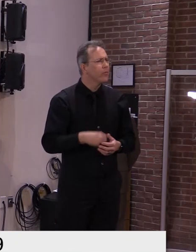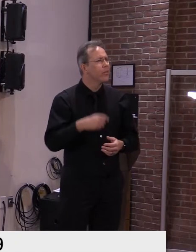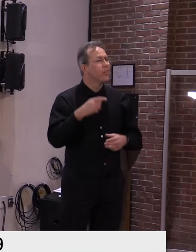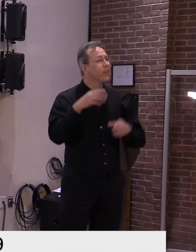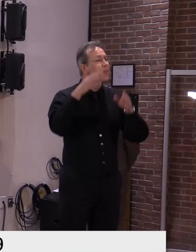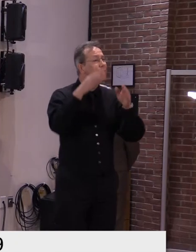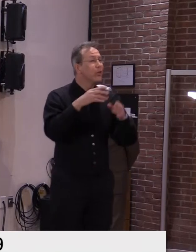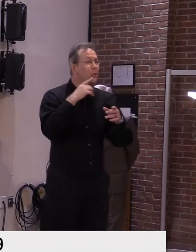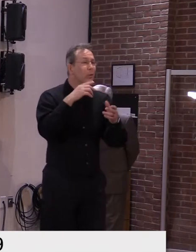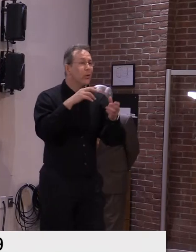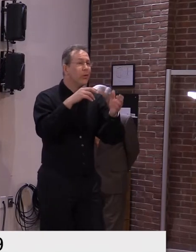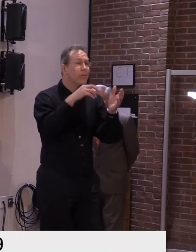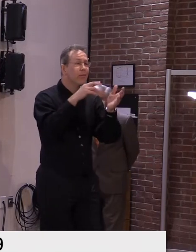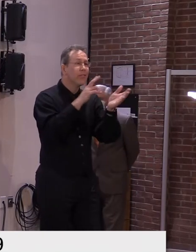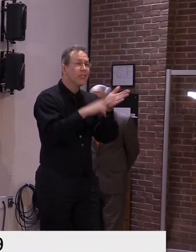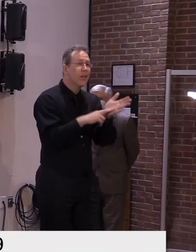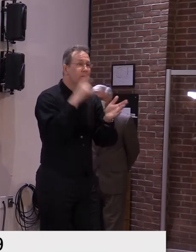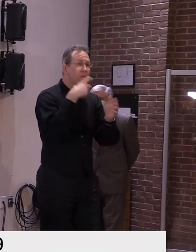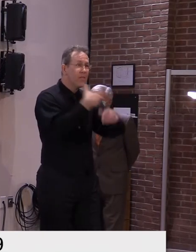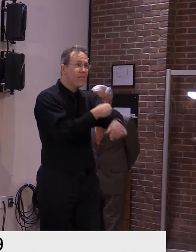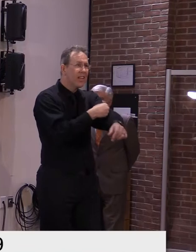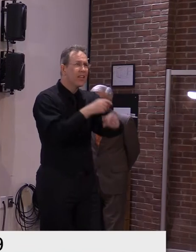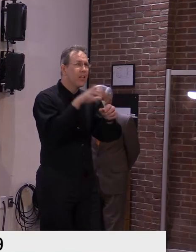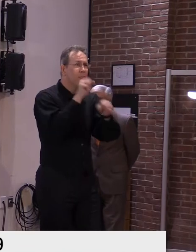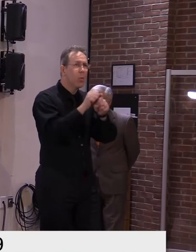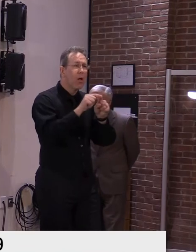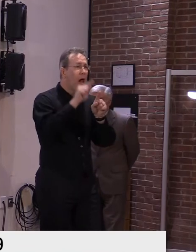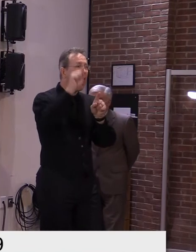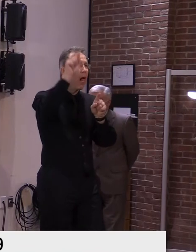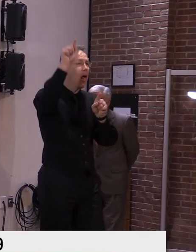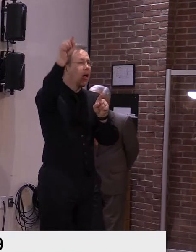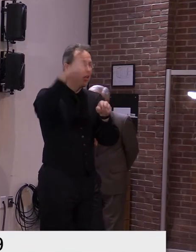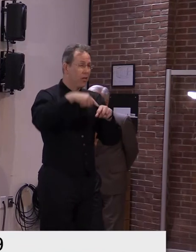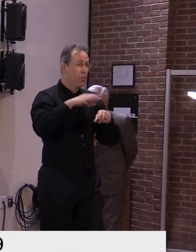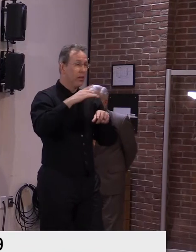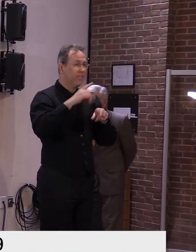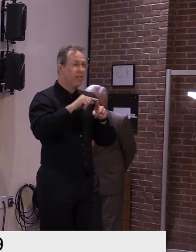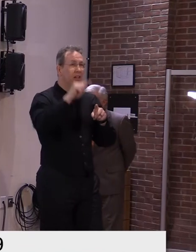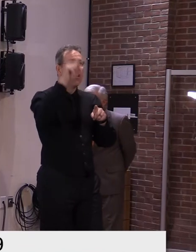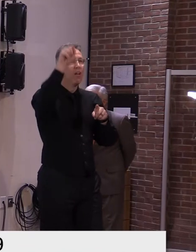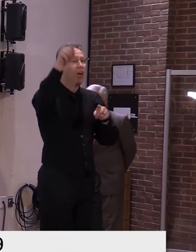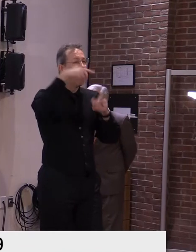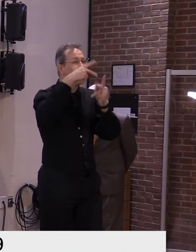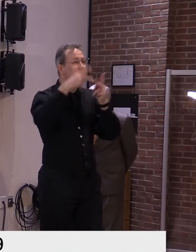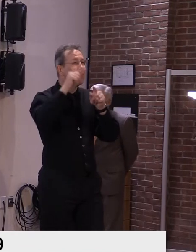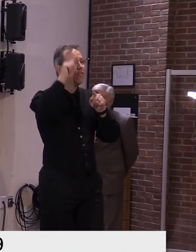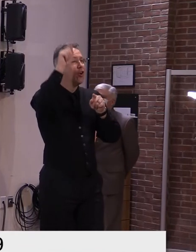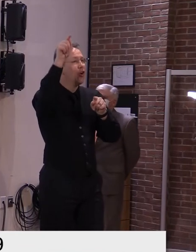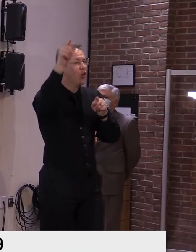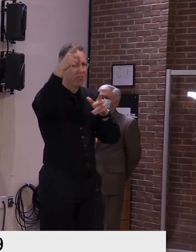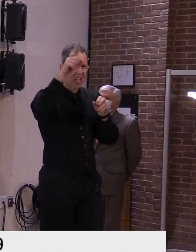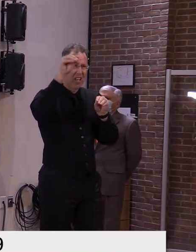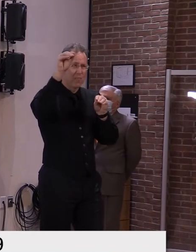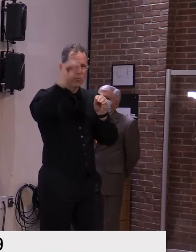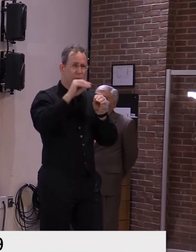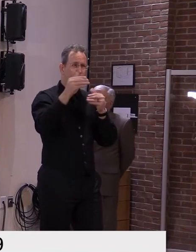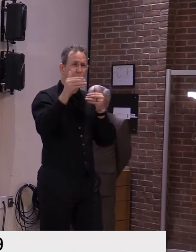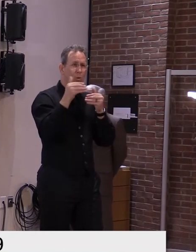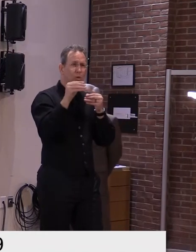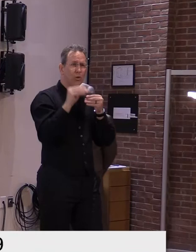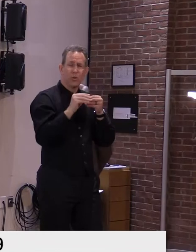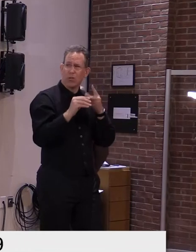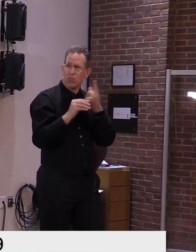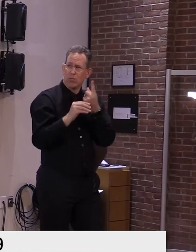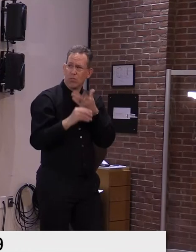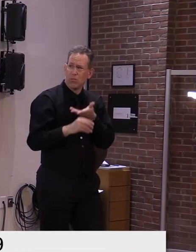Secretary Smith, we'll see. We'd like to know the details of that so that we can fix the problem. So if you could